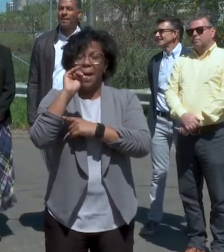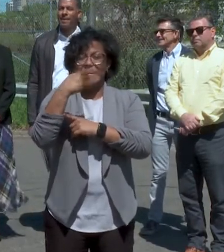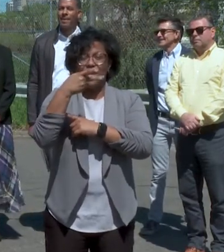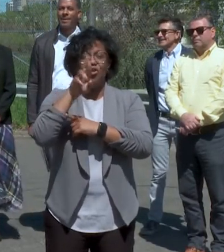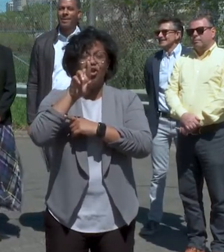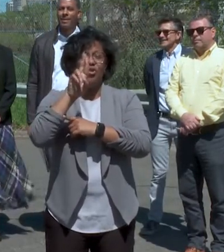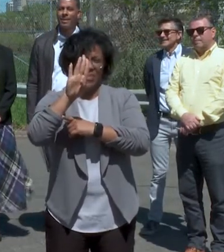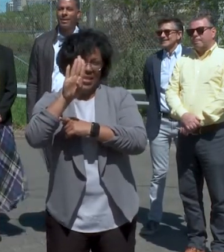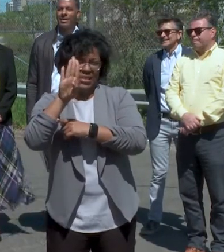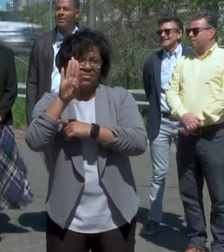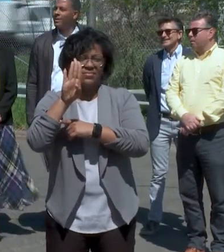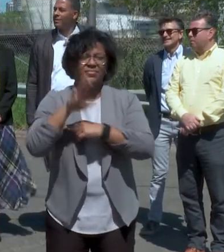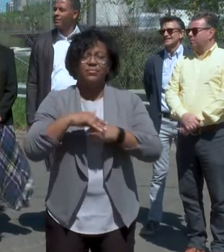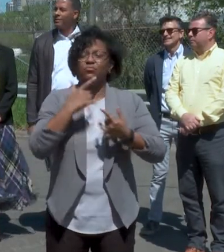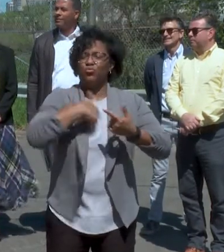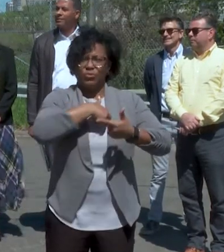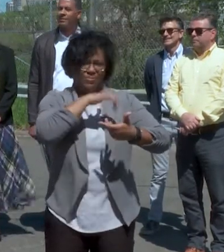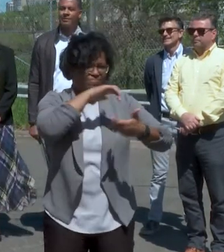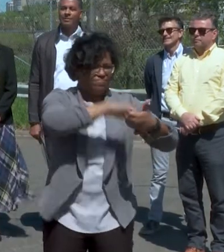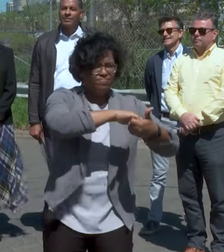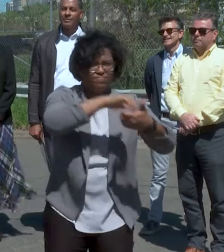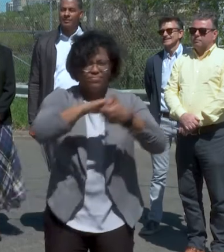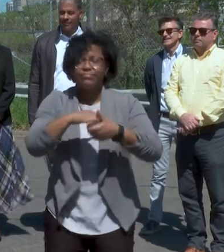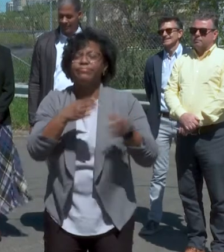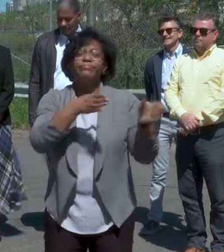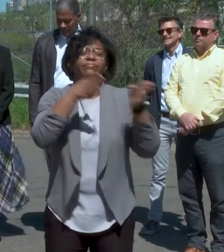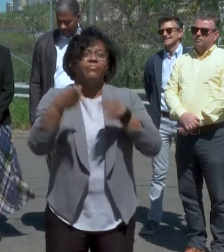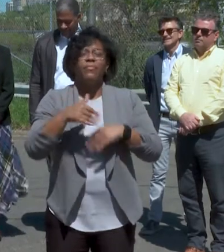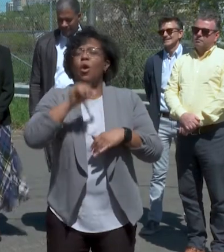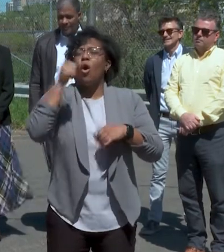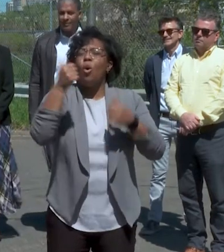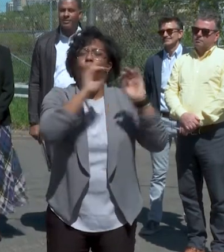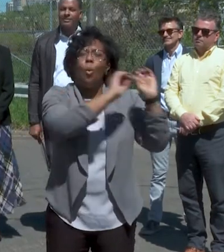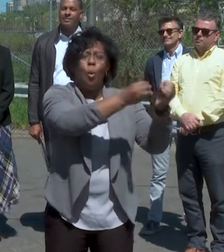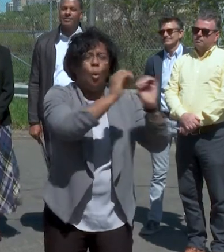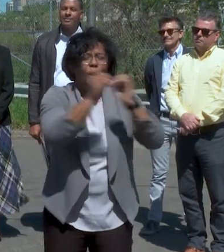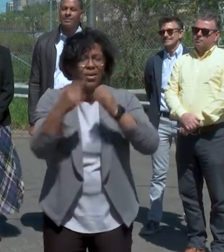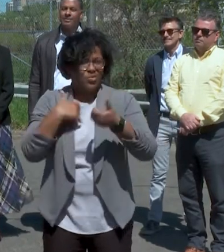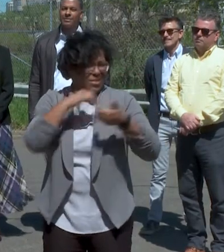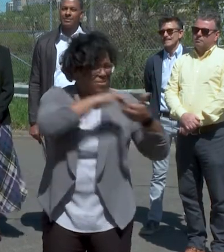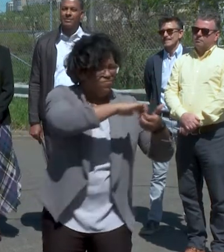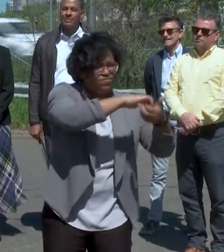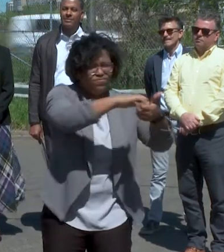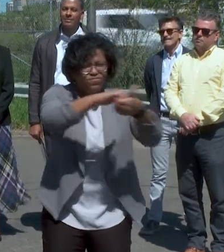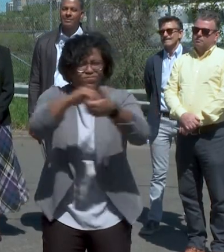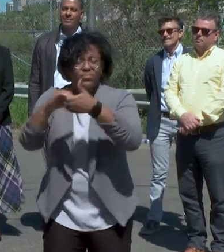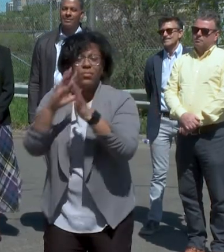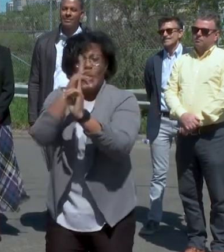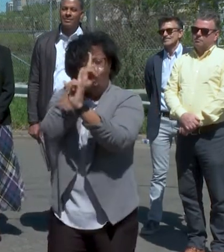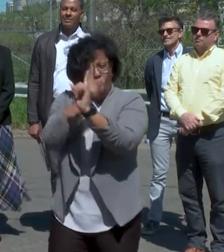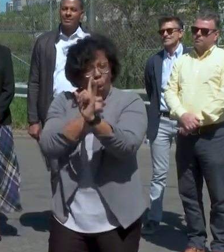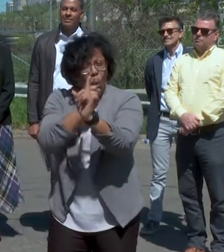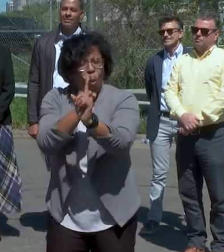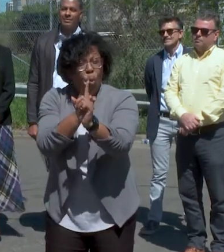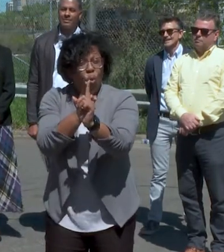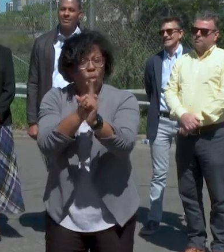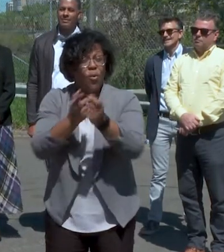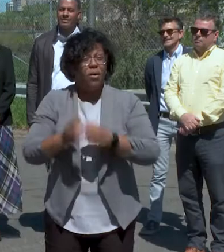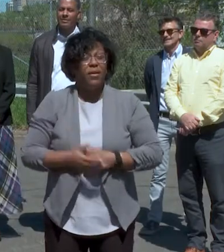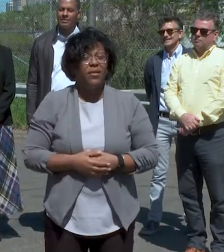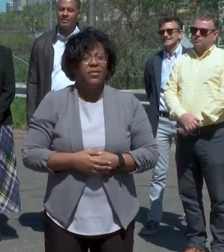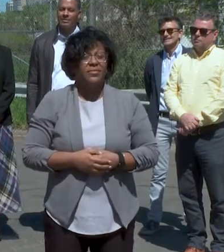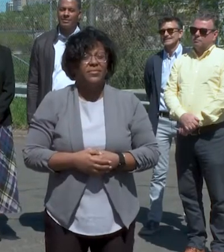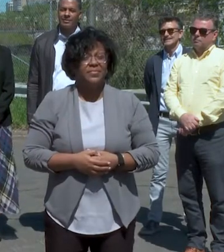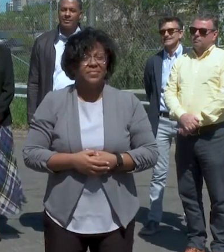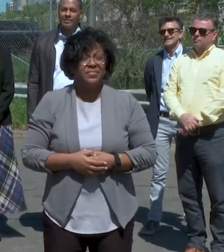Havey. And the goal here is to dramatically expand on that tree canopy over the next